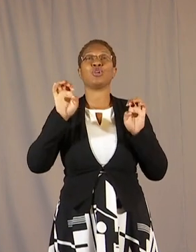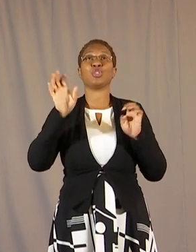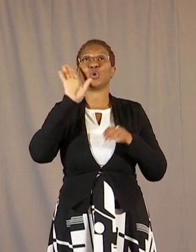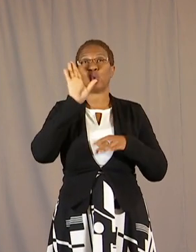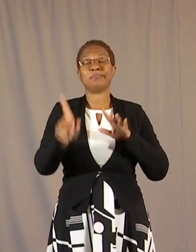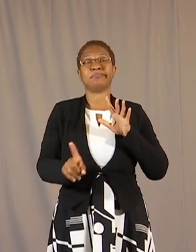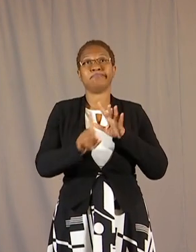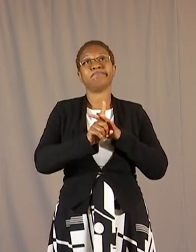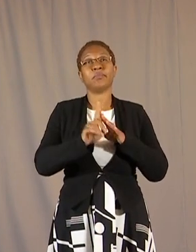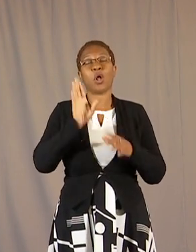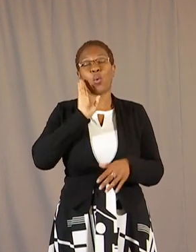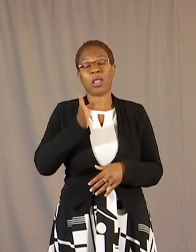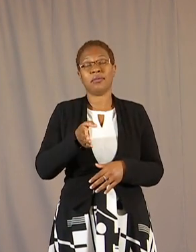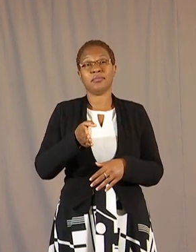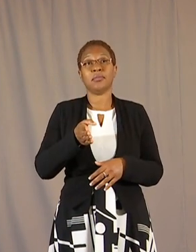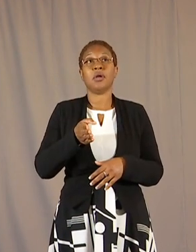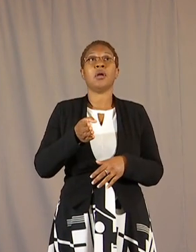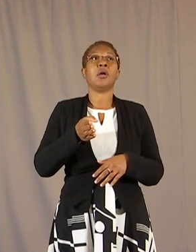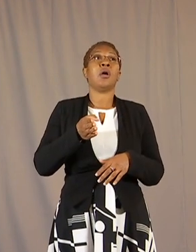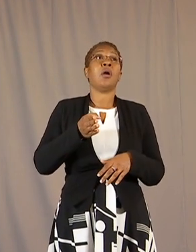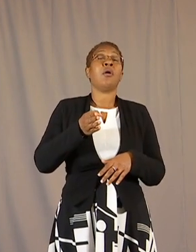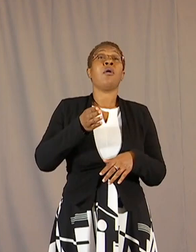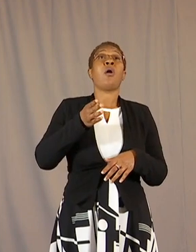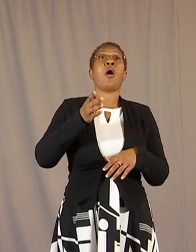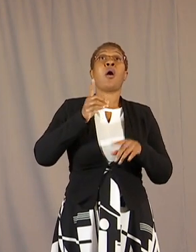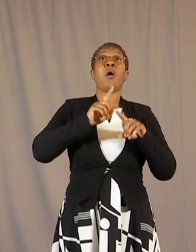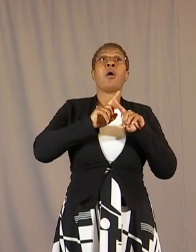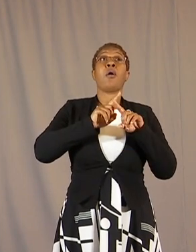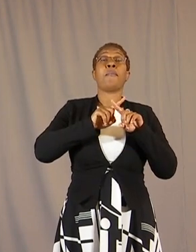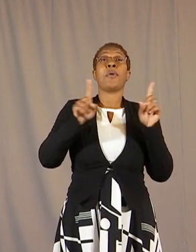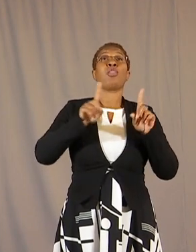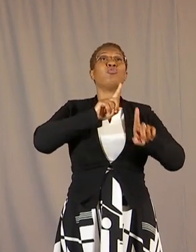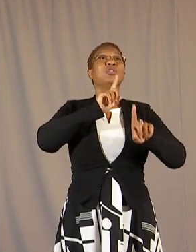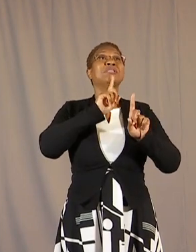to remember is there's not going to be a one-size-fits-all.